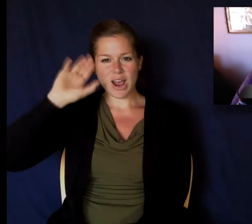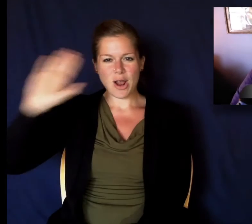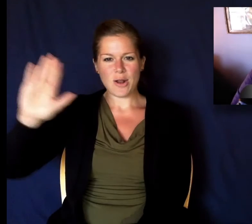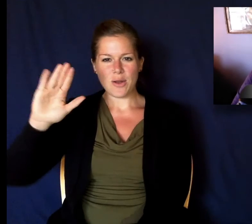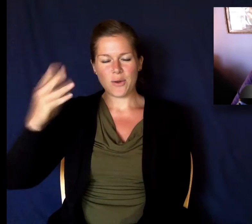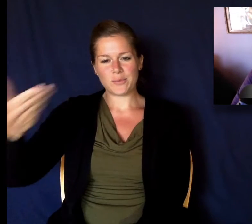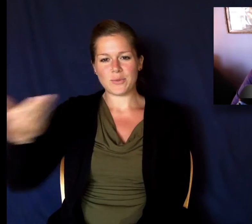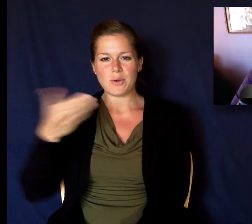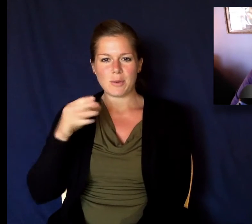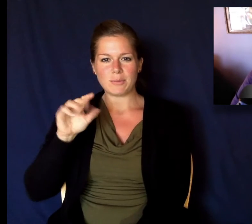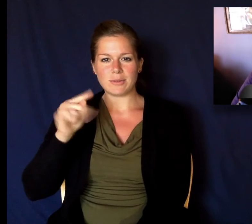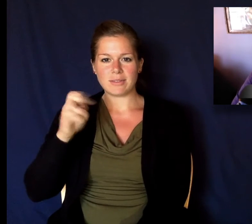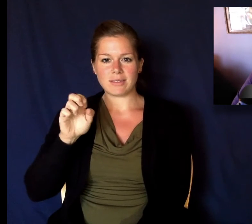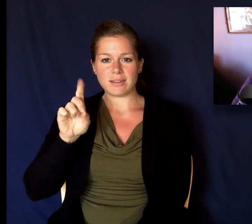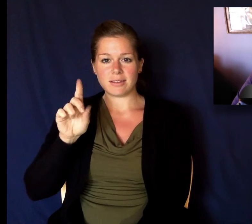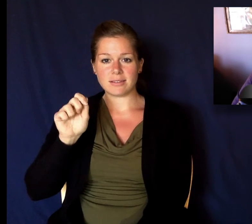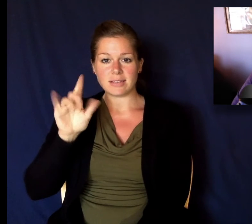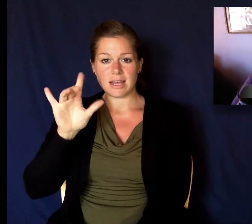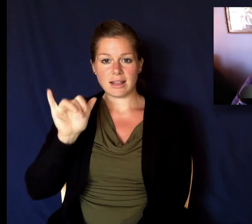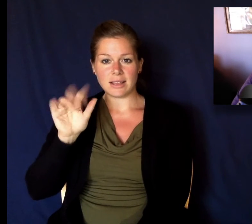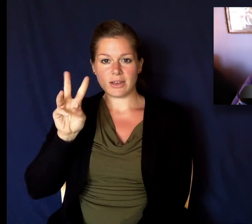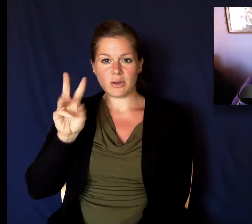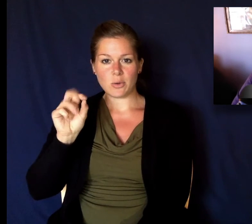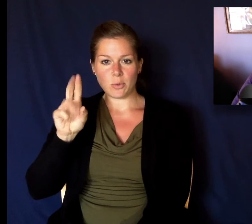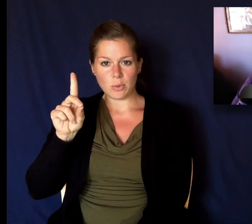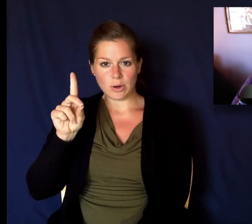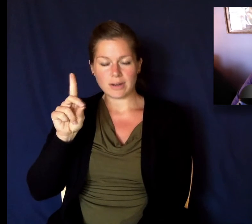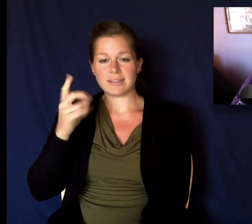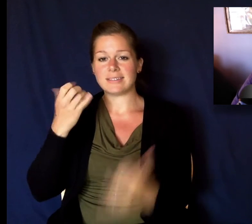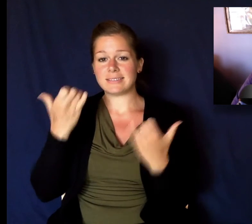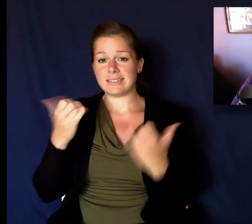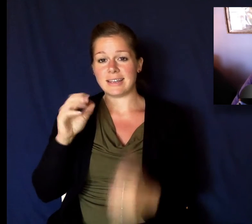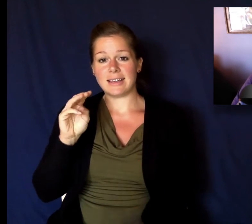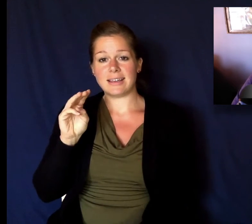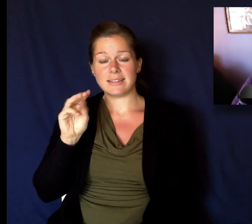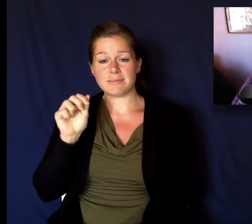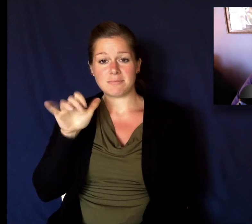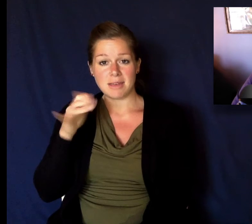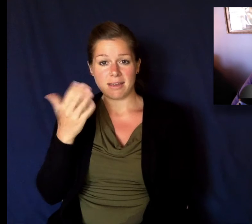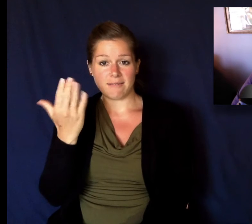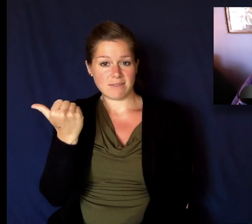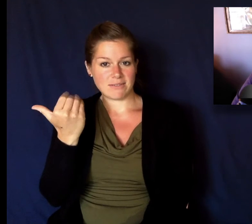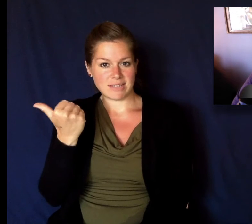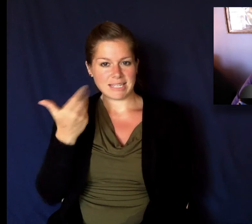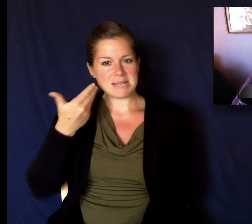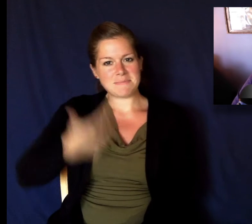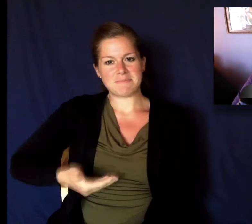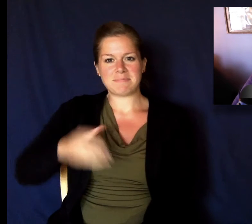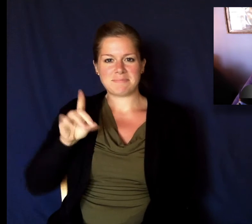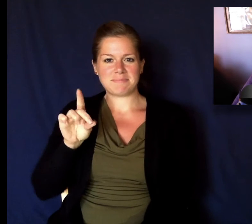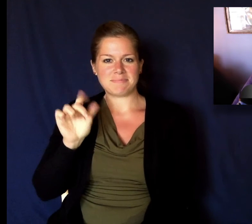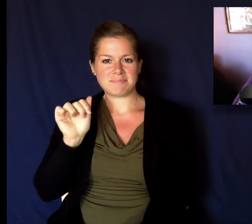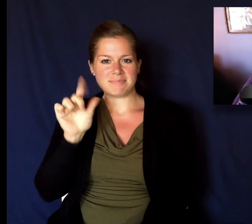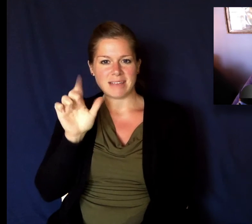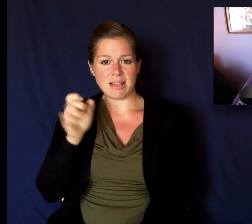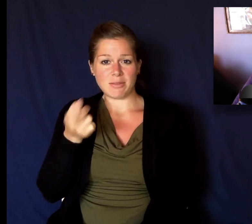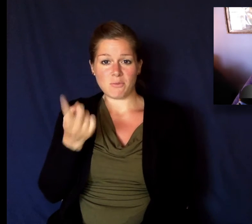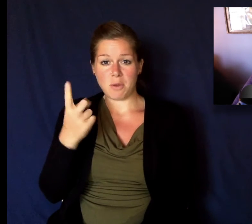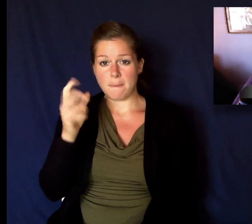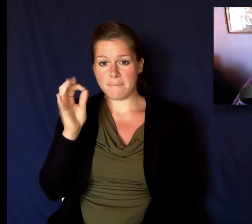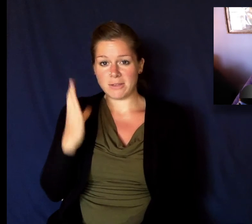15th. My name is Dale. I'm one of the pastors here at Redeemer Bible Church, and this is your daily word. And